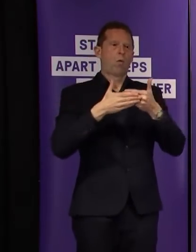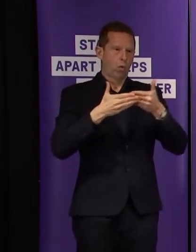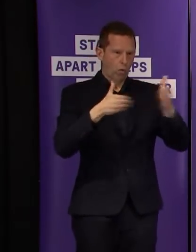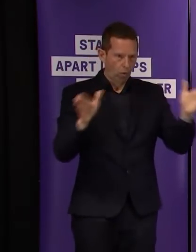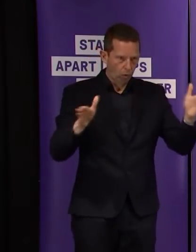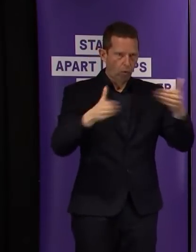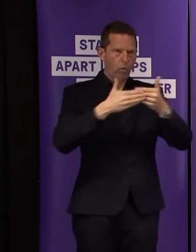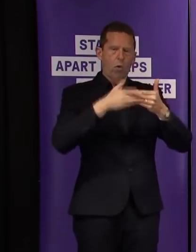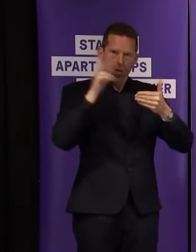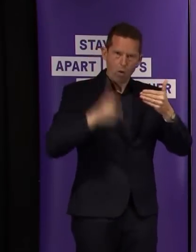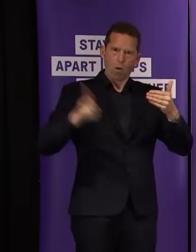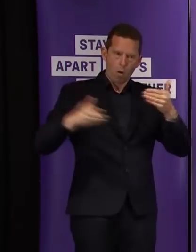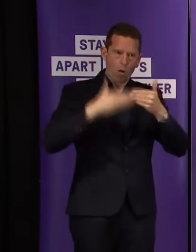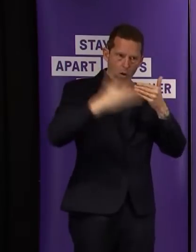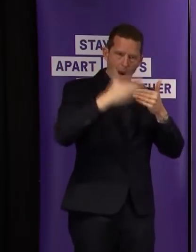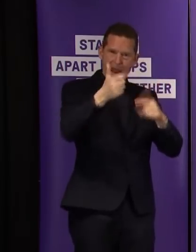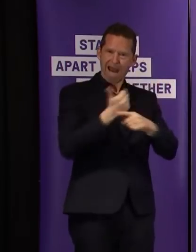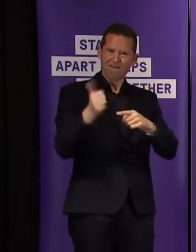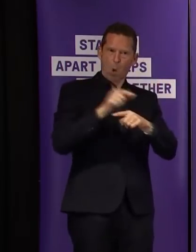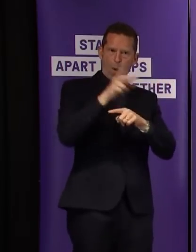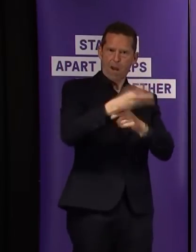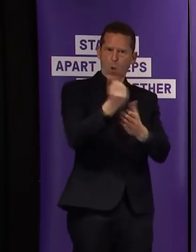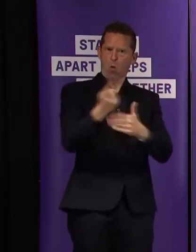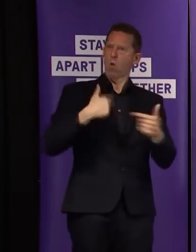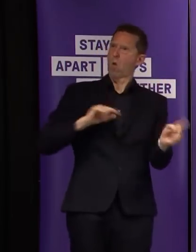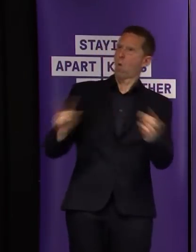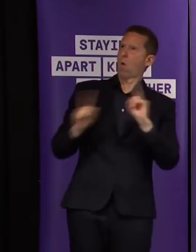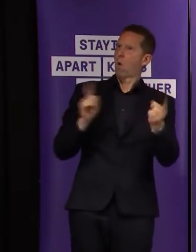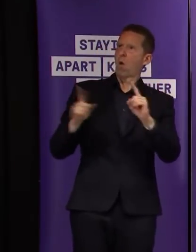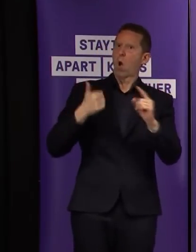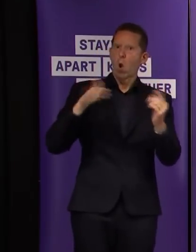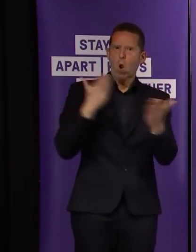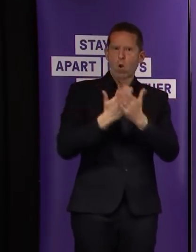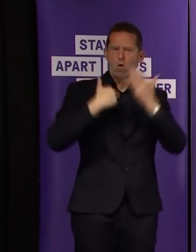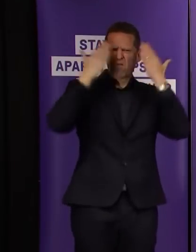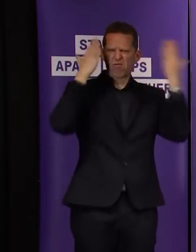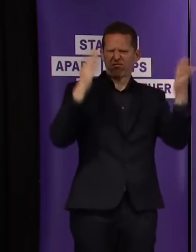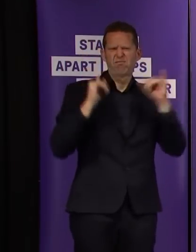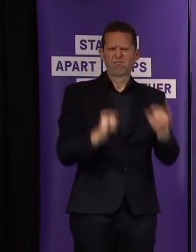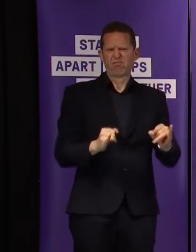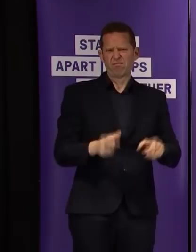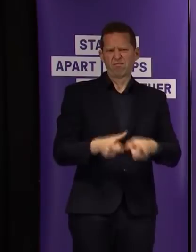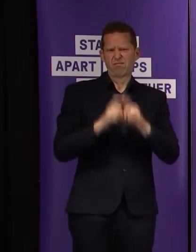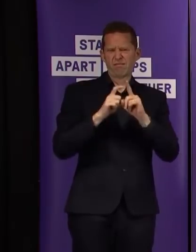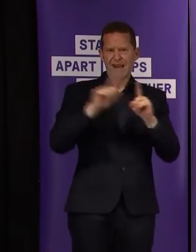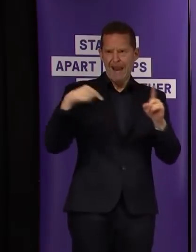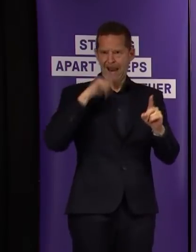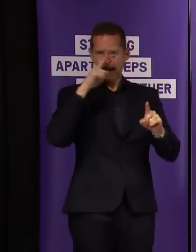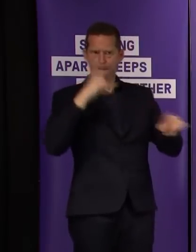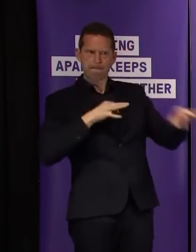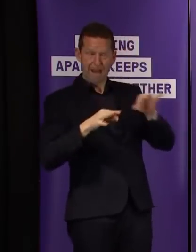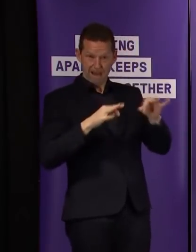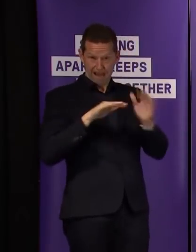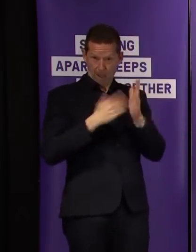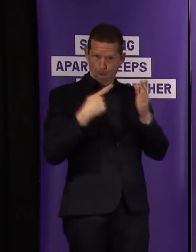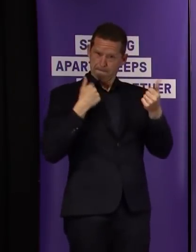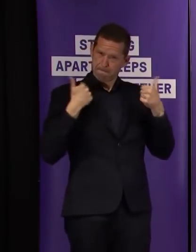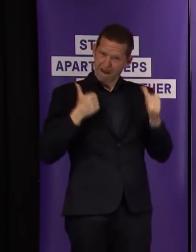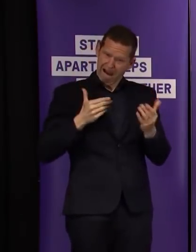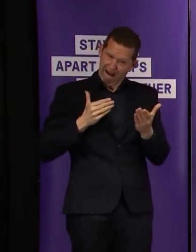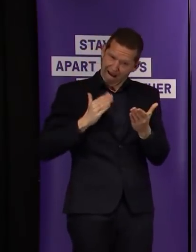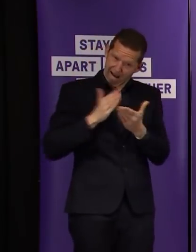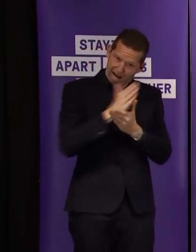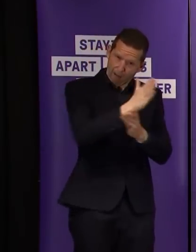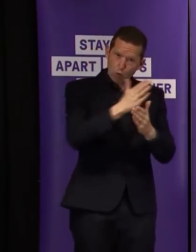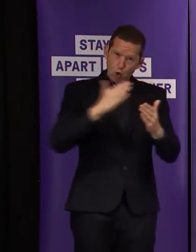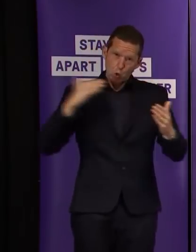the uncertainty of never knowing from week to week what we're doing. None of us would be able to plan anything. We've come this far now. If we can